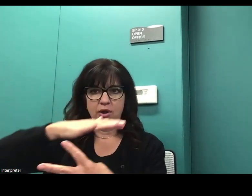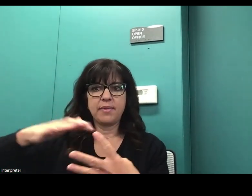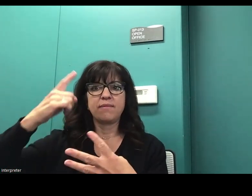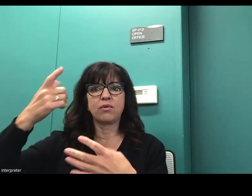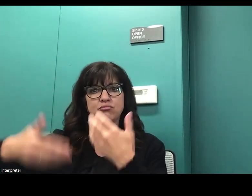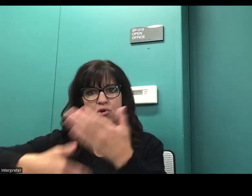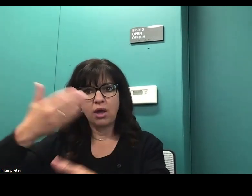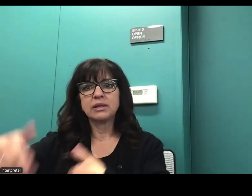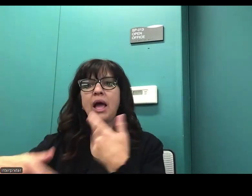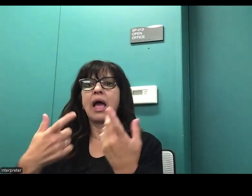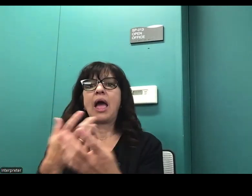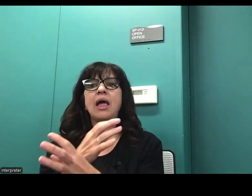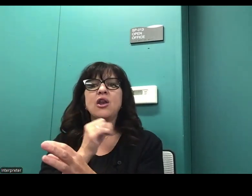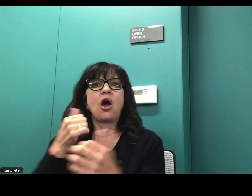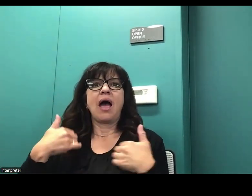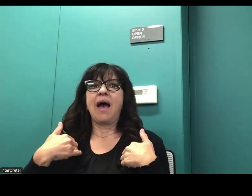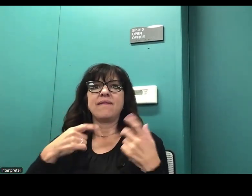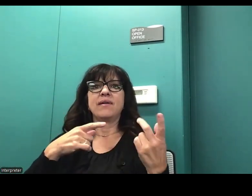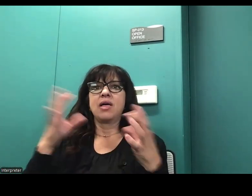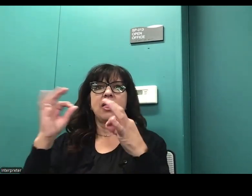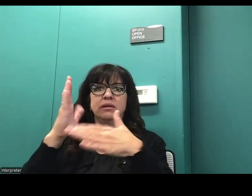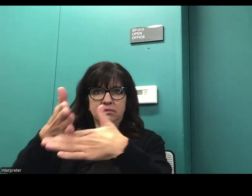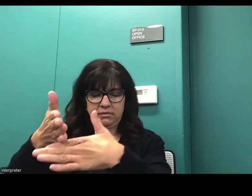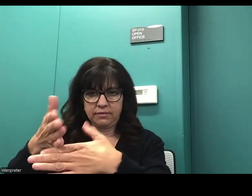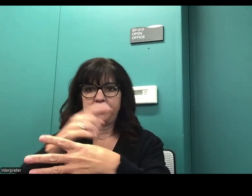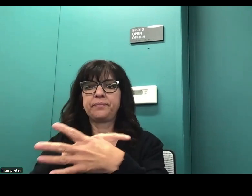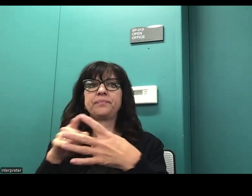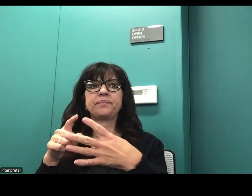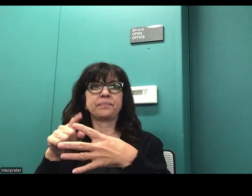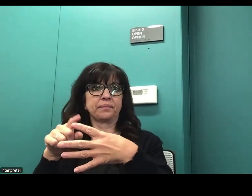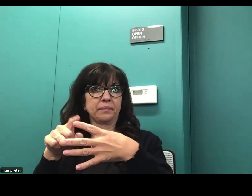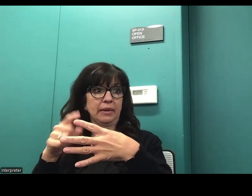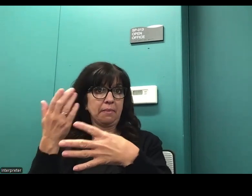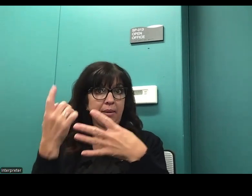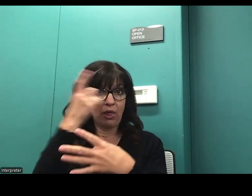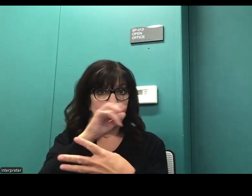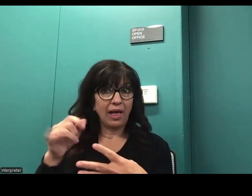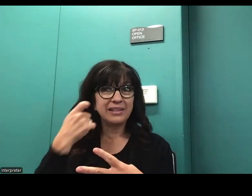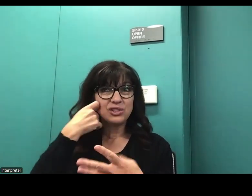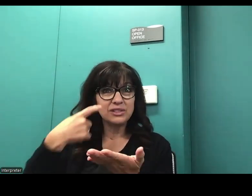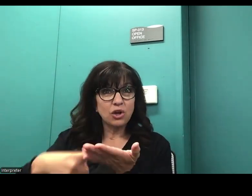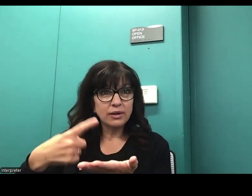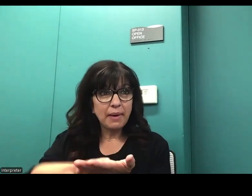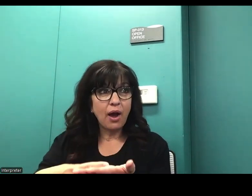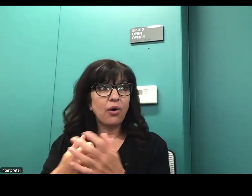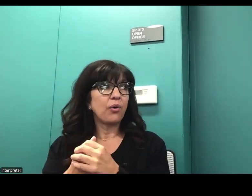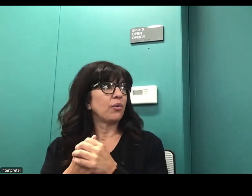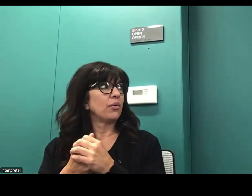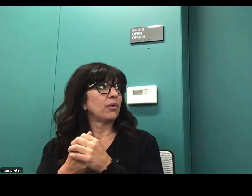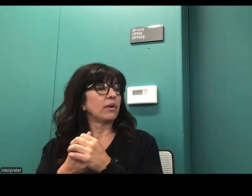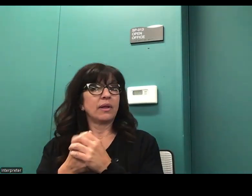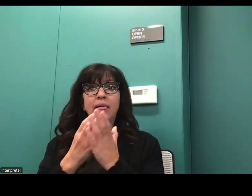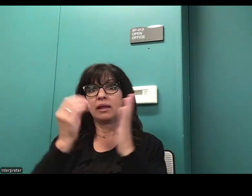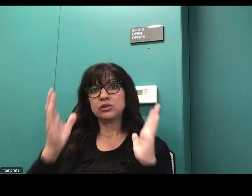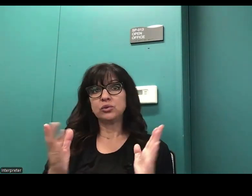process and free from unnecessary disruption. So that might look like what I talked about. Like,